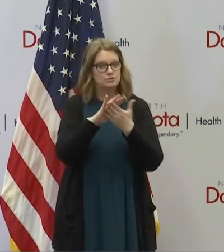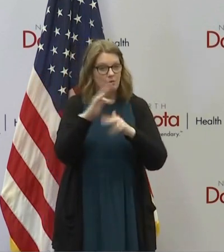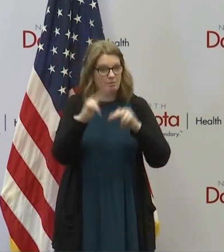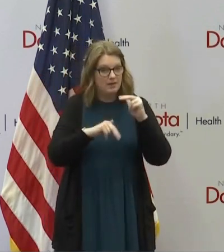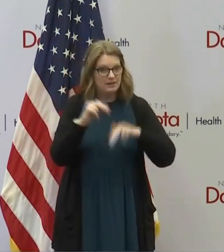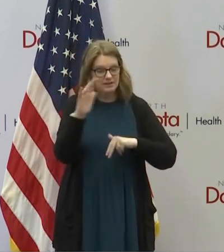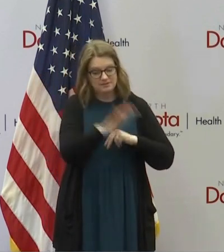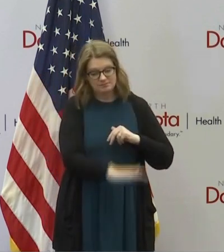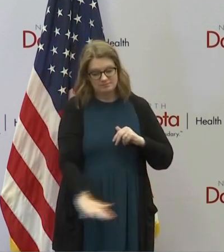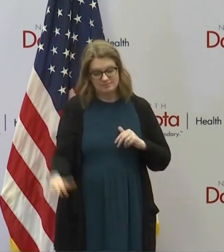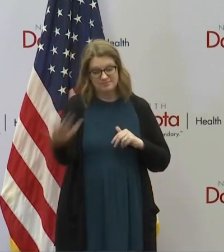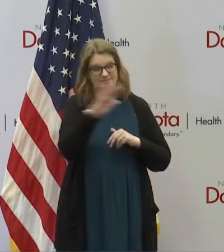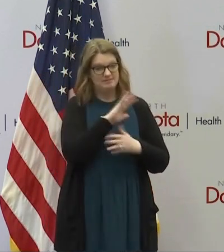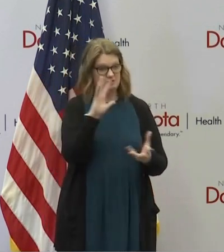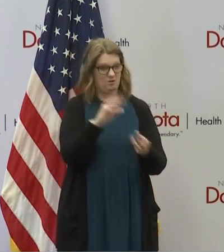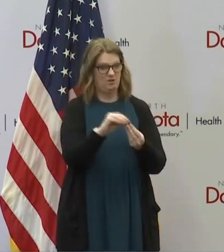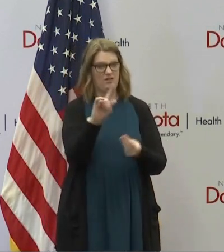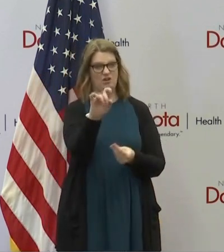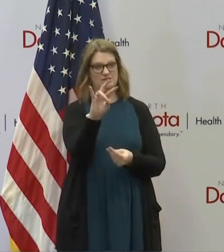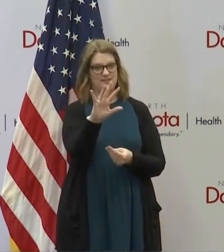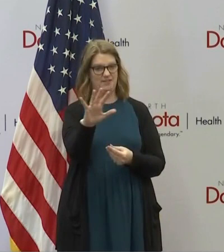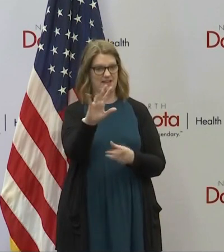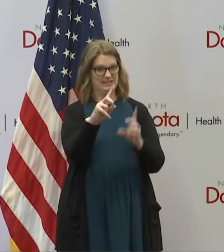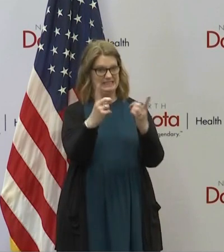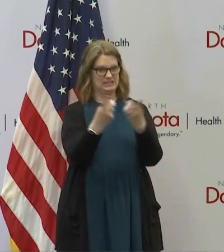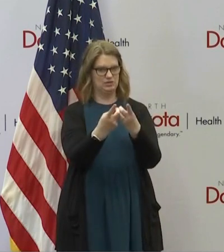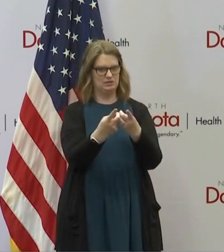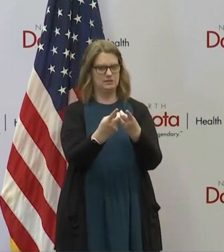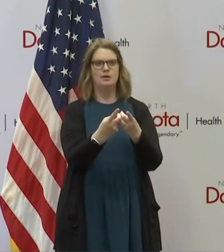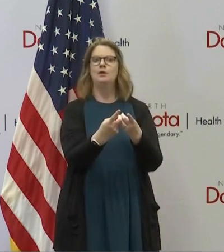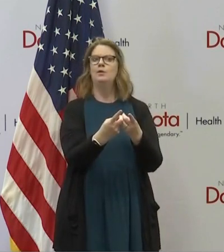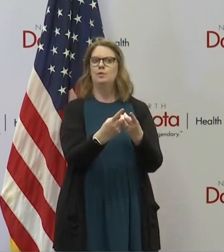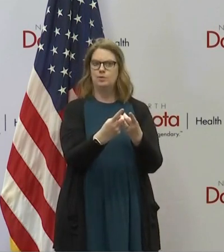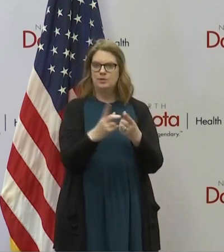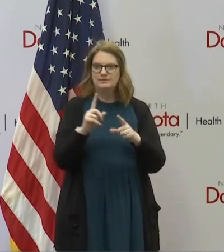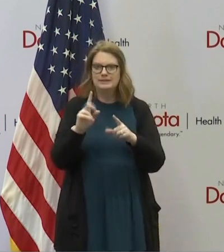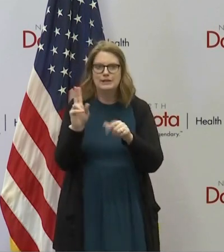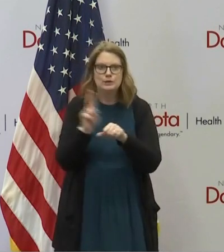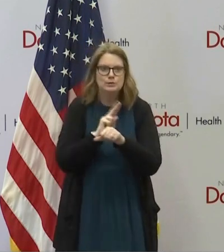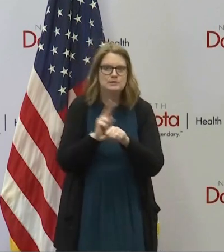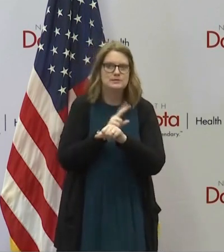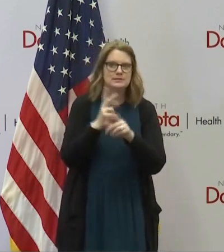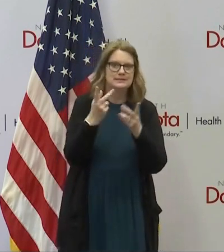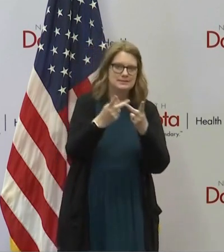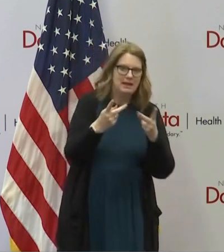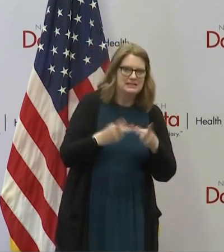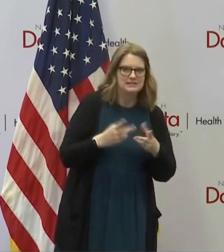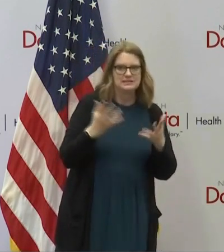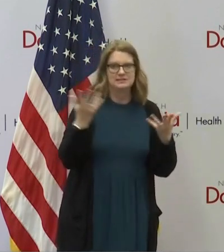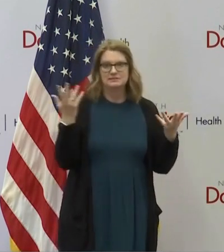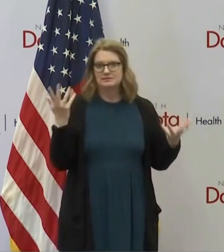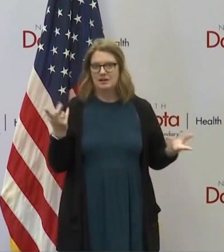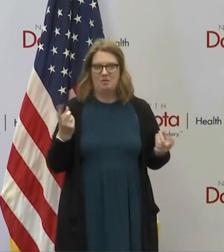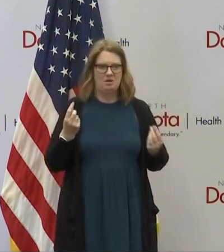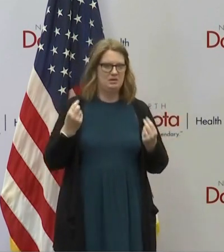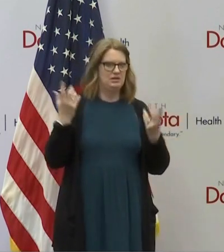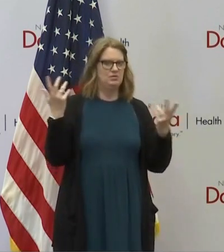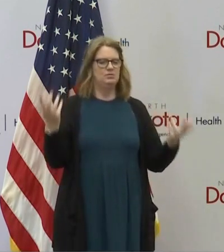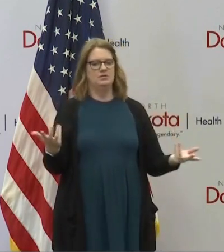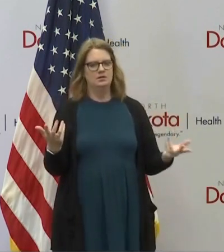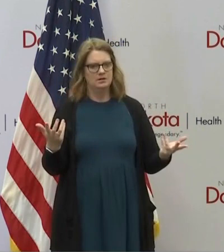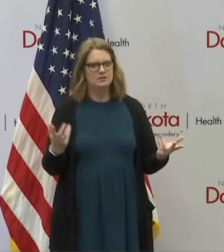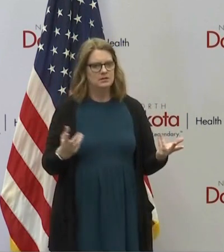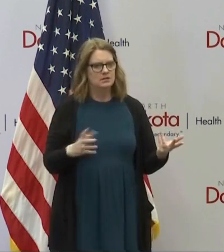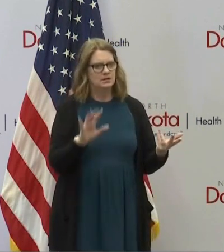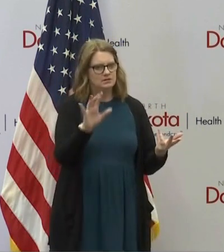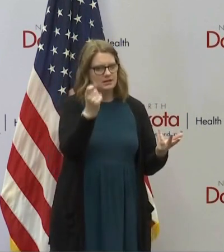across 175 districts. There are lots of uses and lots of different spaces and lots of ideas about how to do that. And so we want to